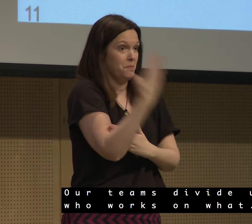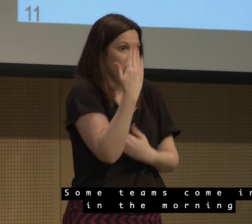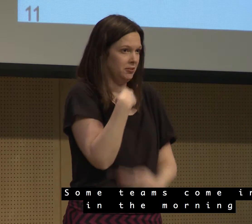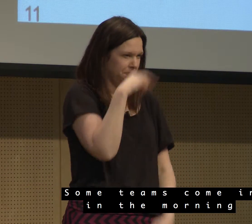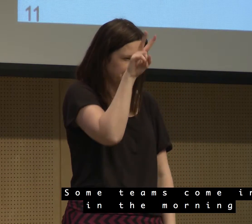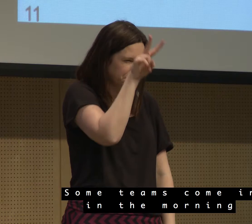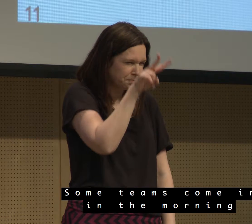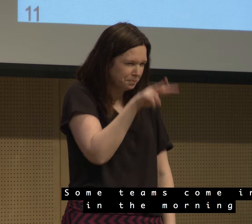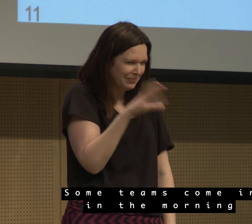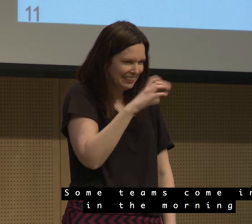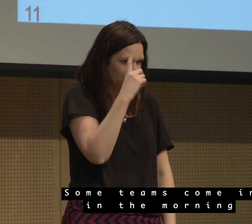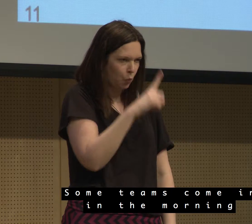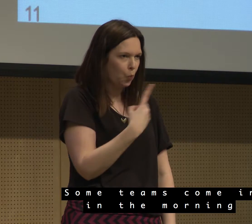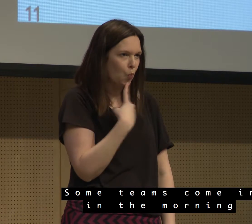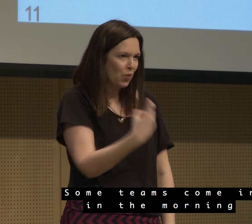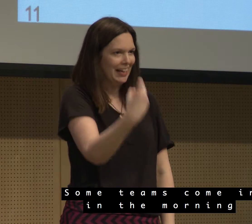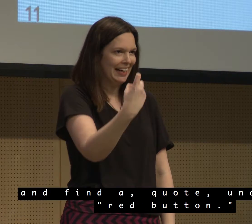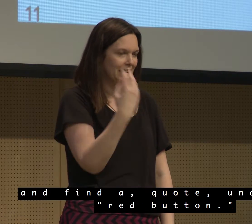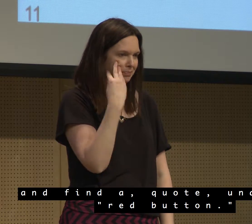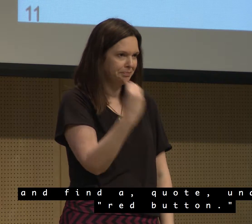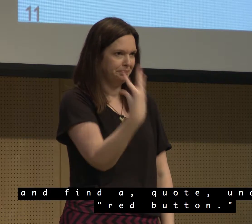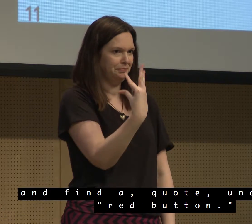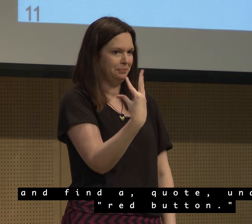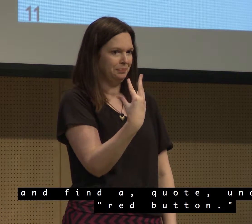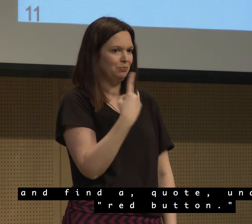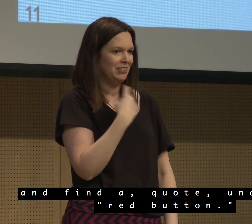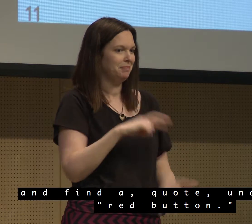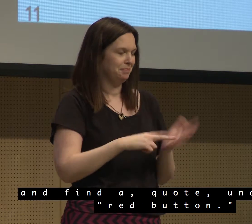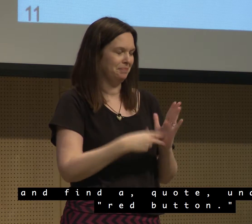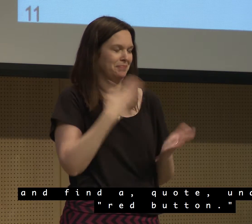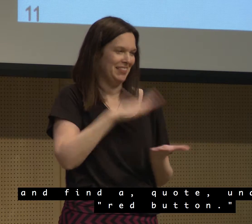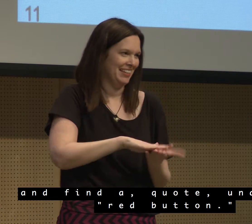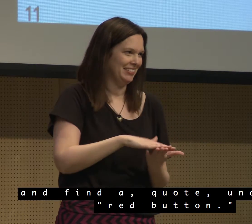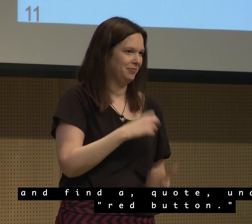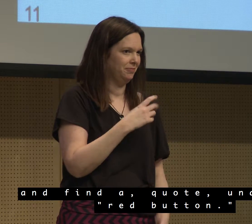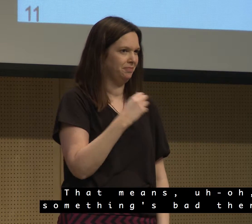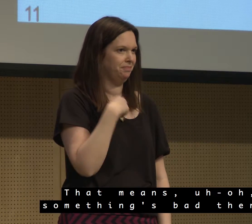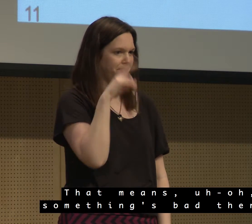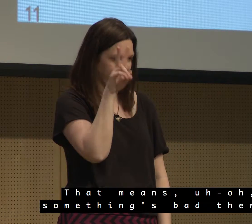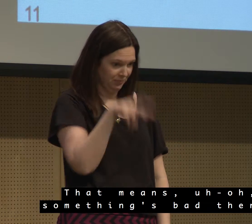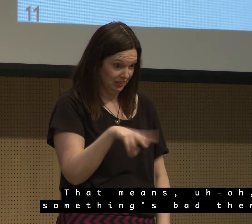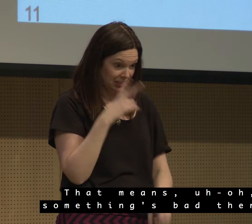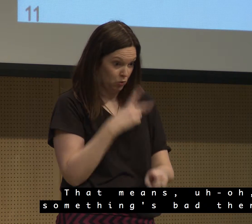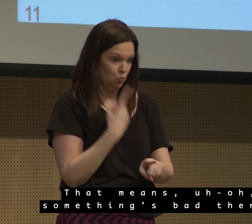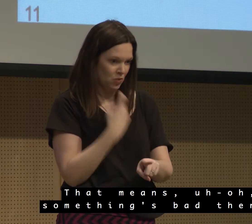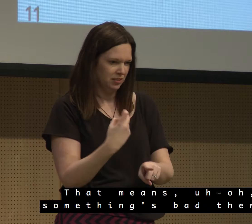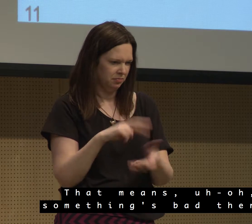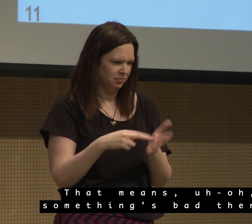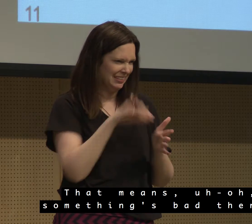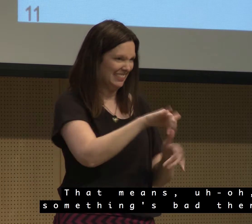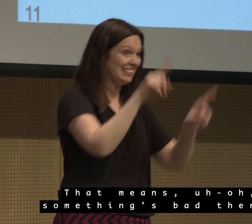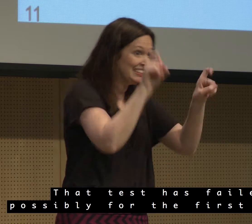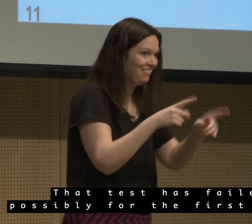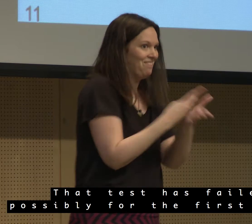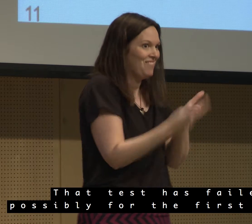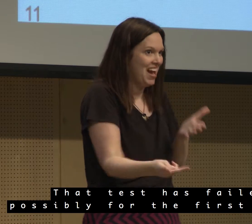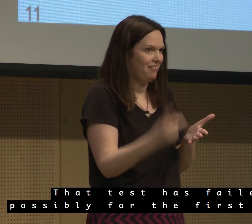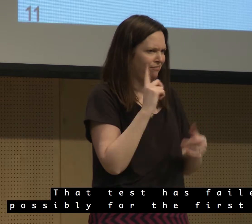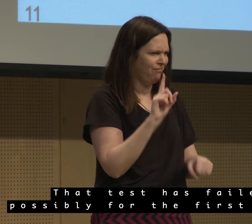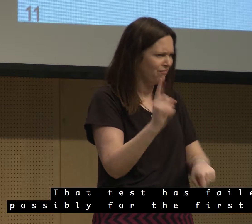on what. Some teams come in the morning and find a quote-unquote red button. That means, uh-oh, something's bad there. That test